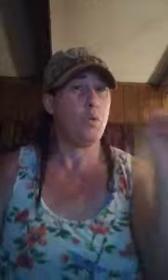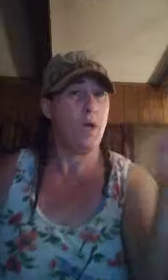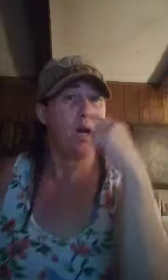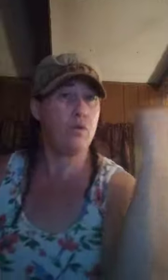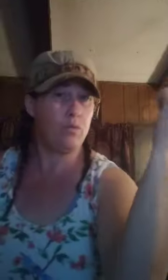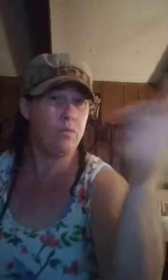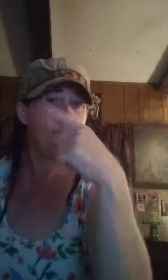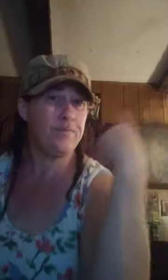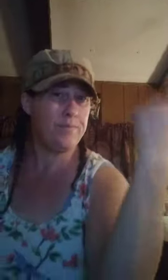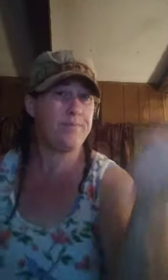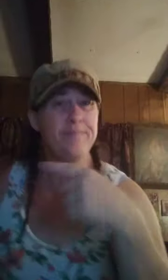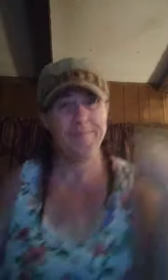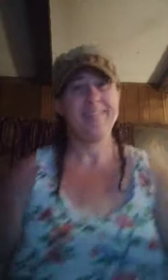alive.